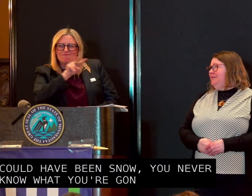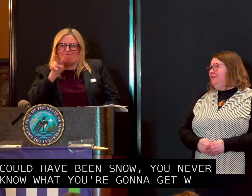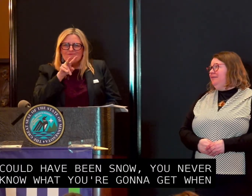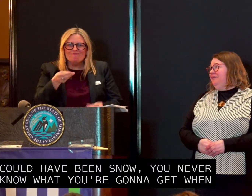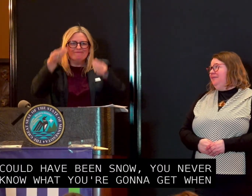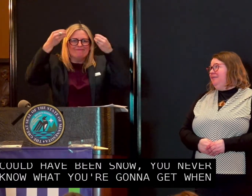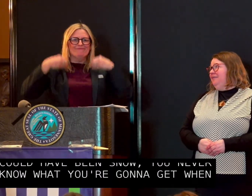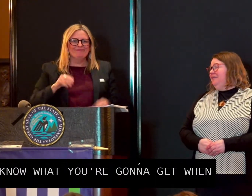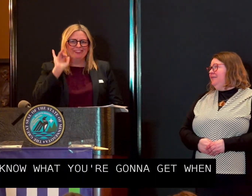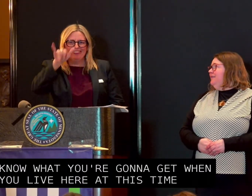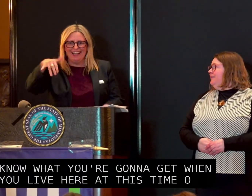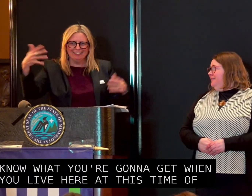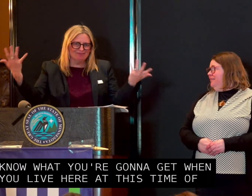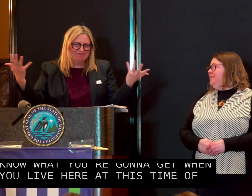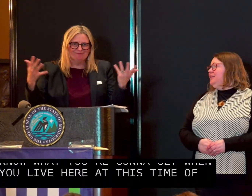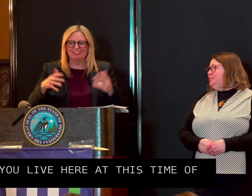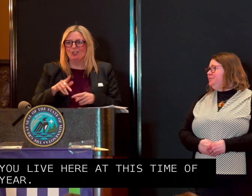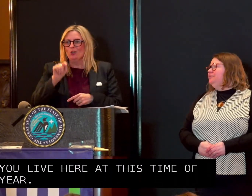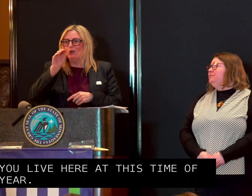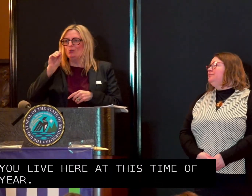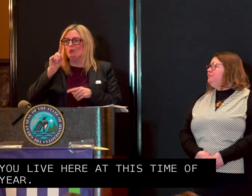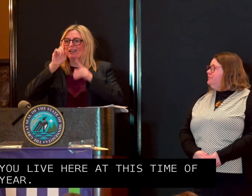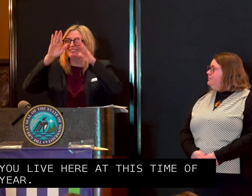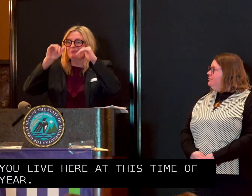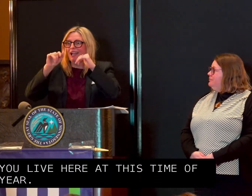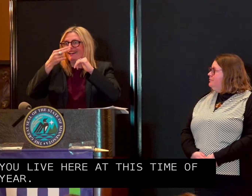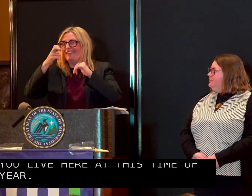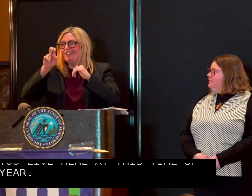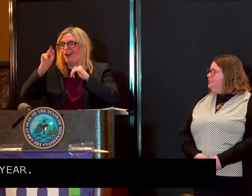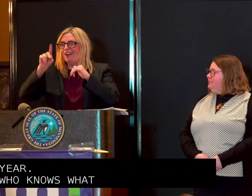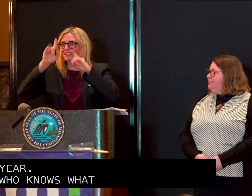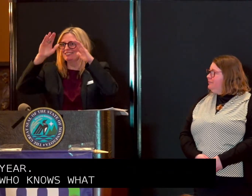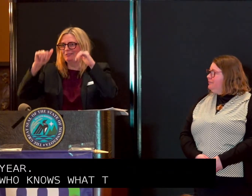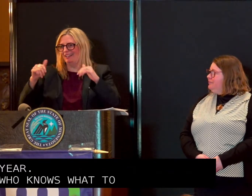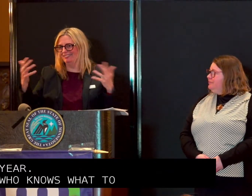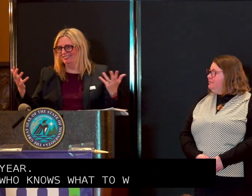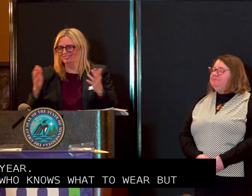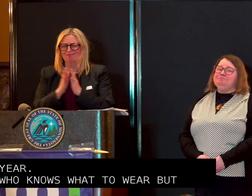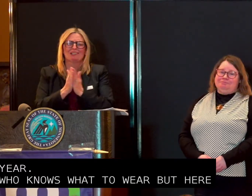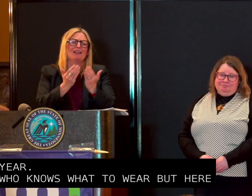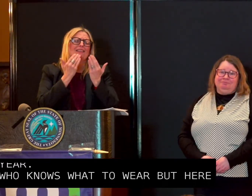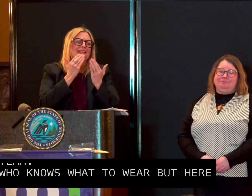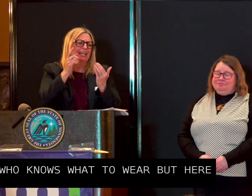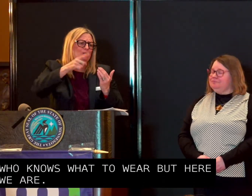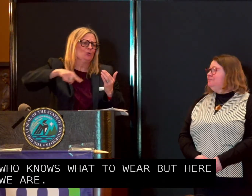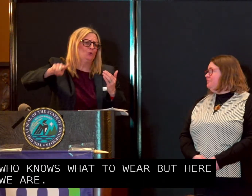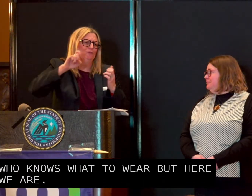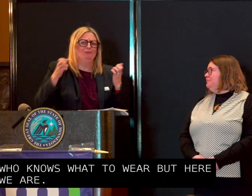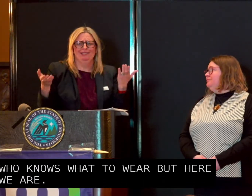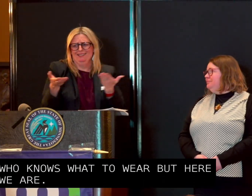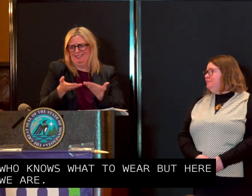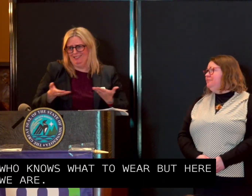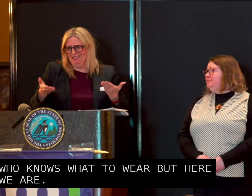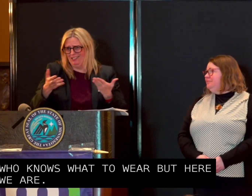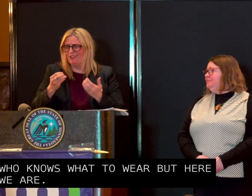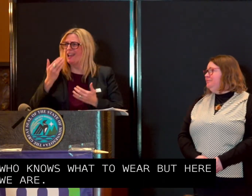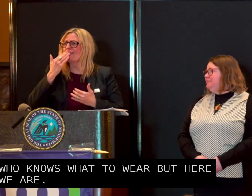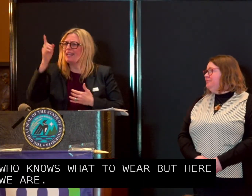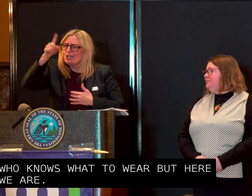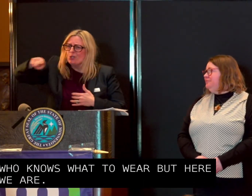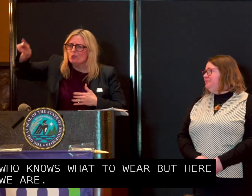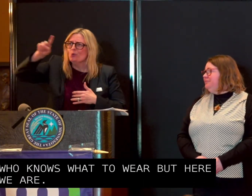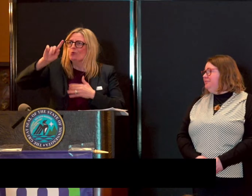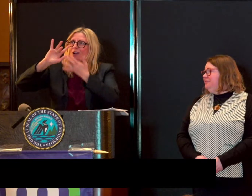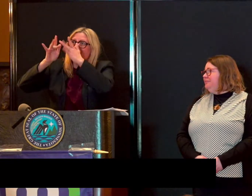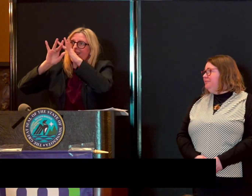time of year. Who knows what to wear, but here we are. You got to expect the unexpected in March.